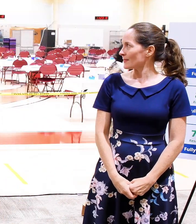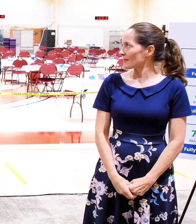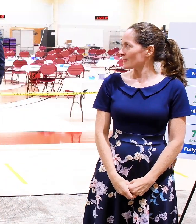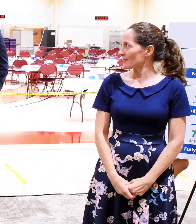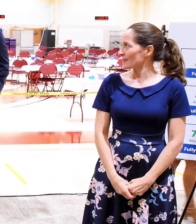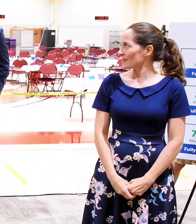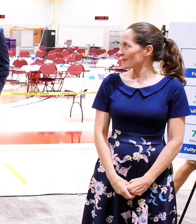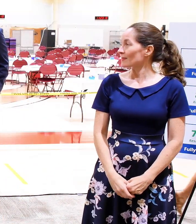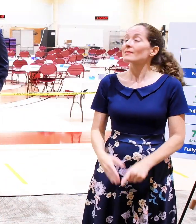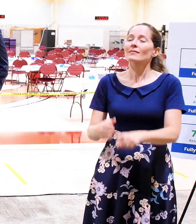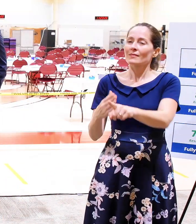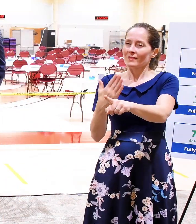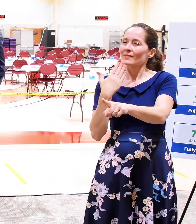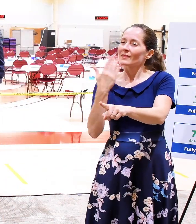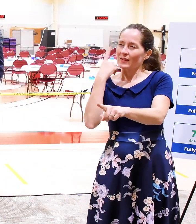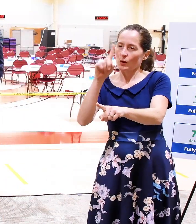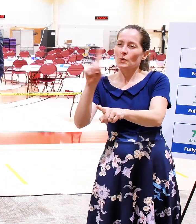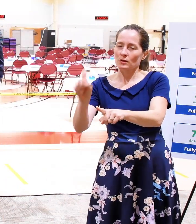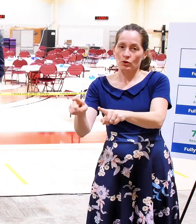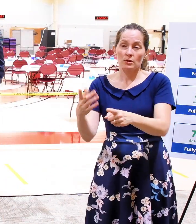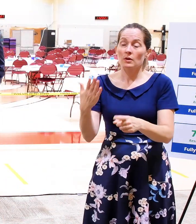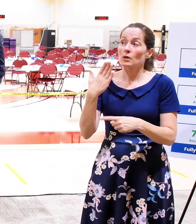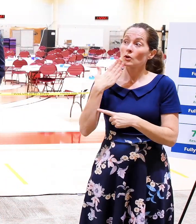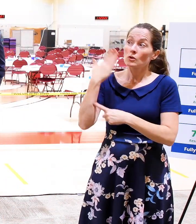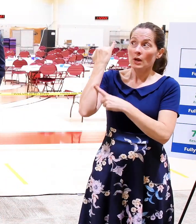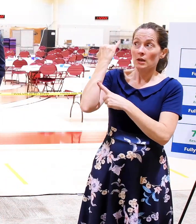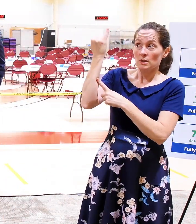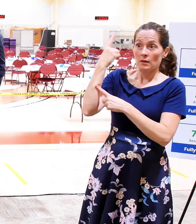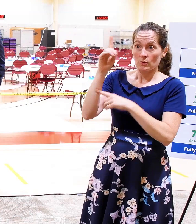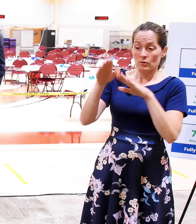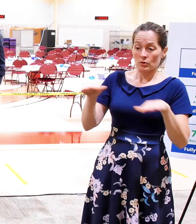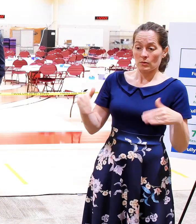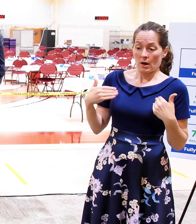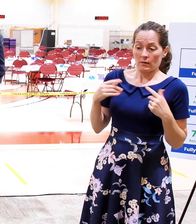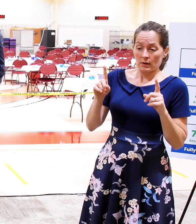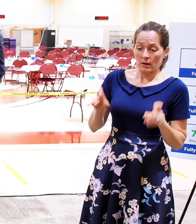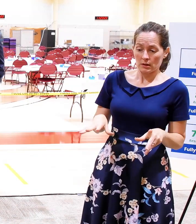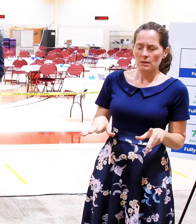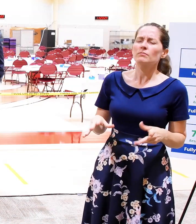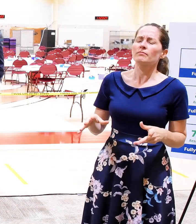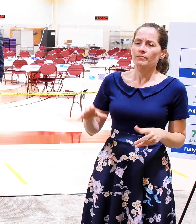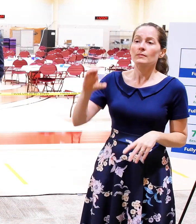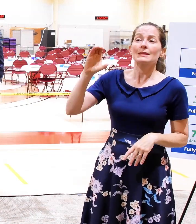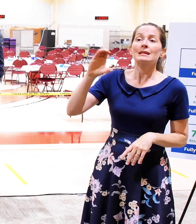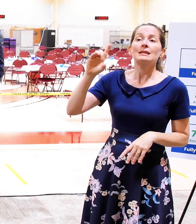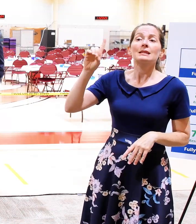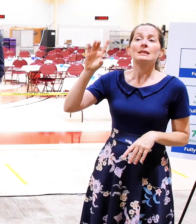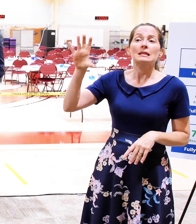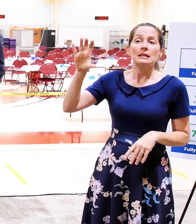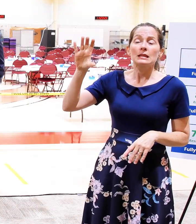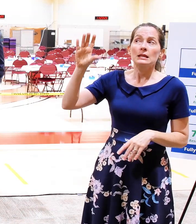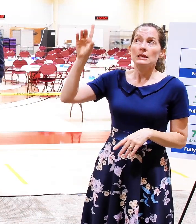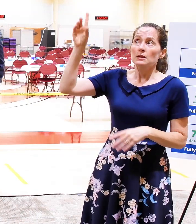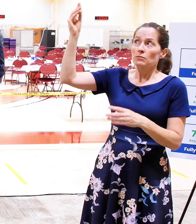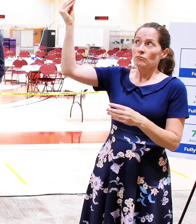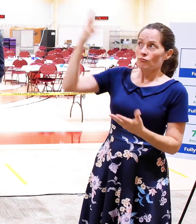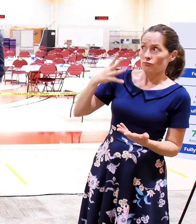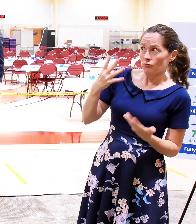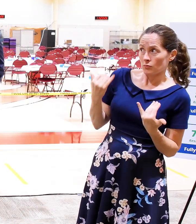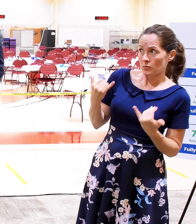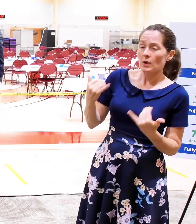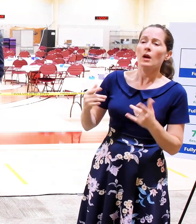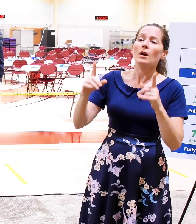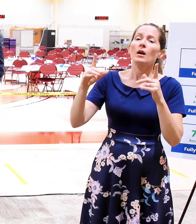Thank you for that question. So is it a good idea for children to get tested? According to the CDC right now, testing is recommended